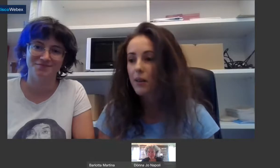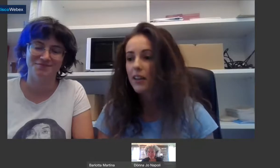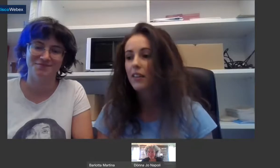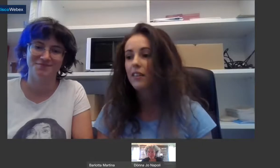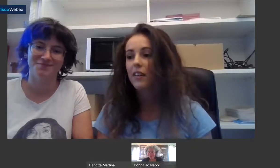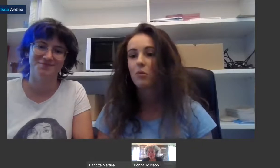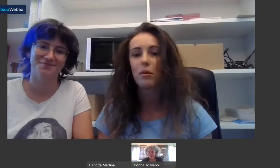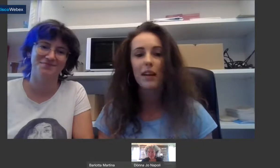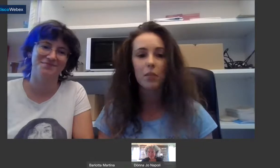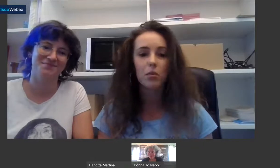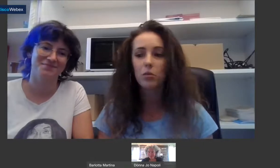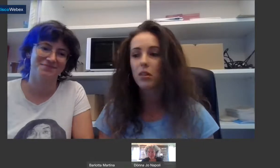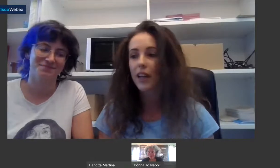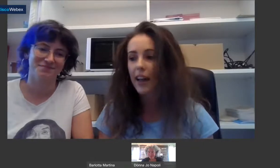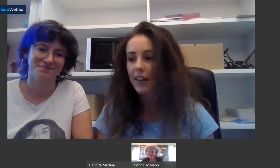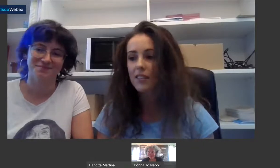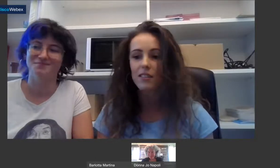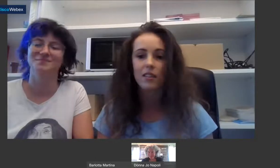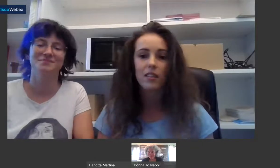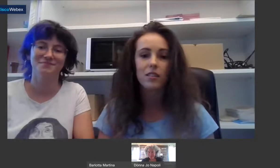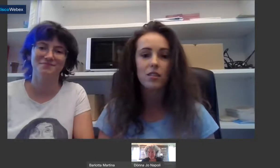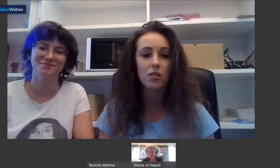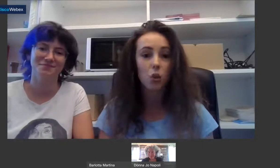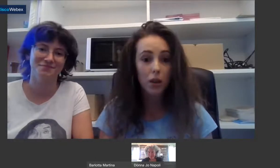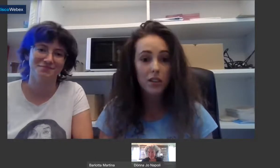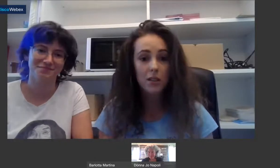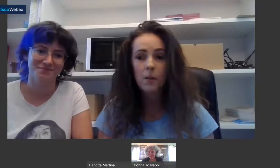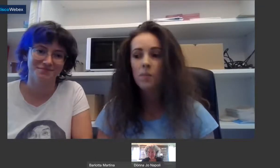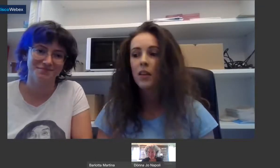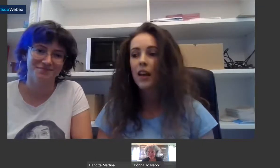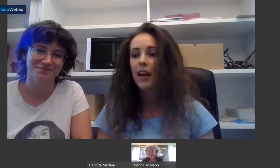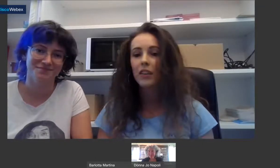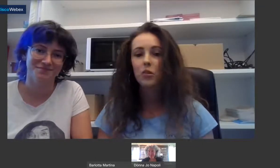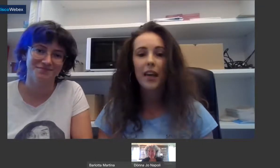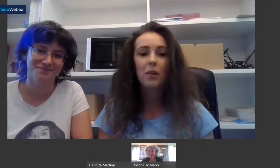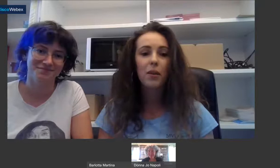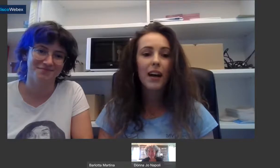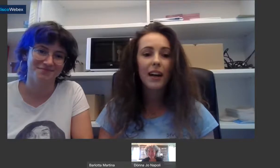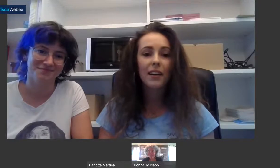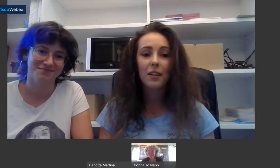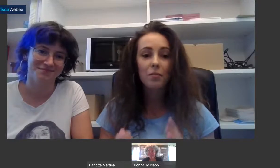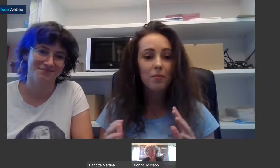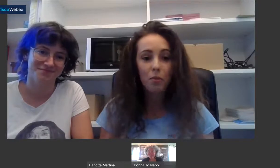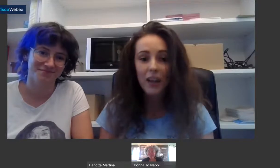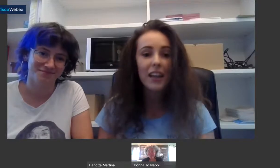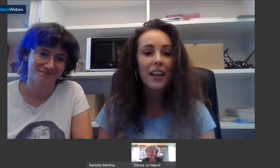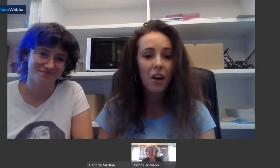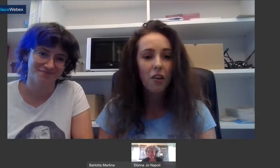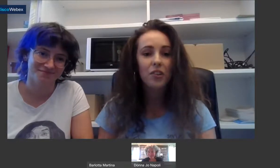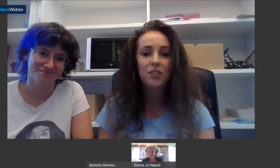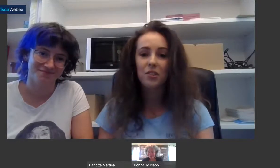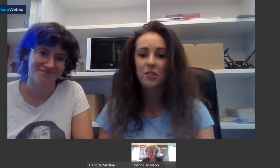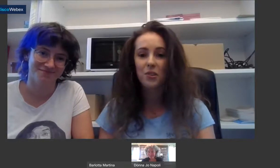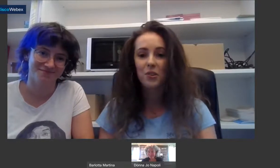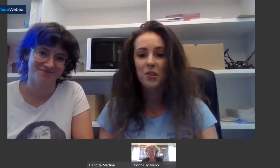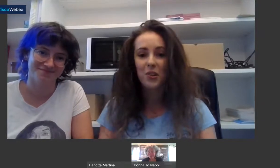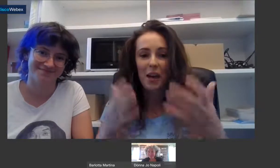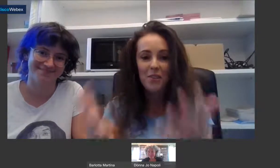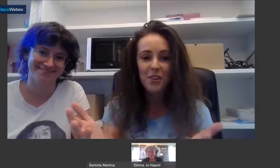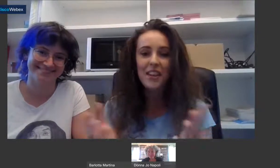happy that we are able to organize these talks. And today we are really honored to have you here,